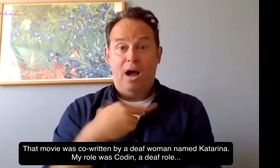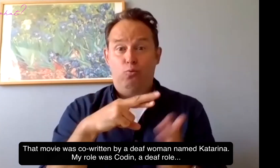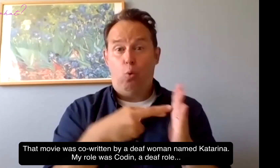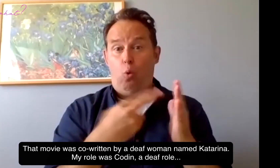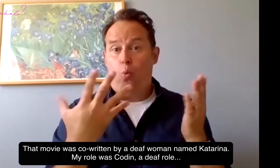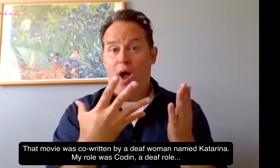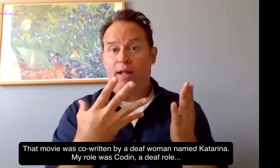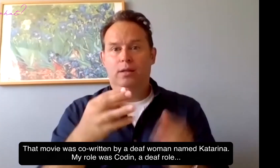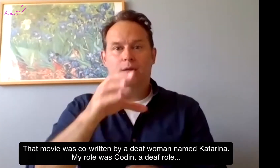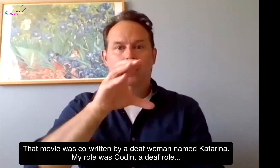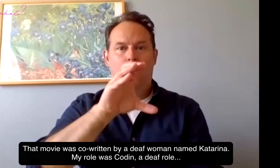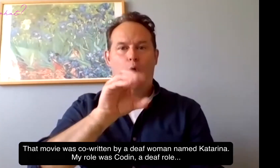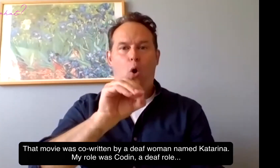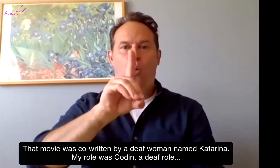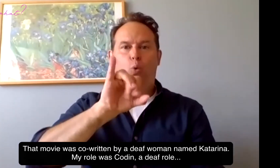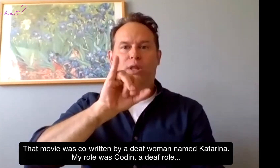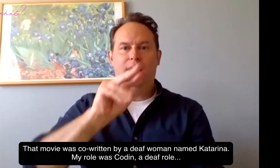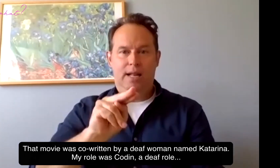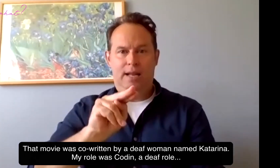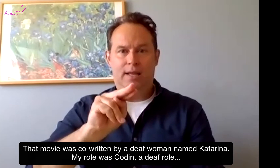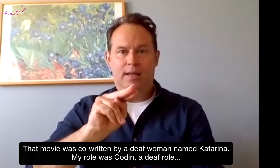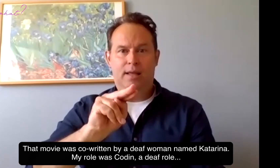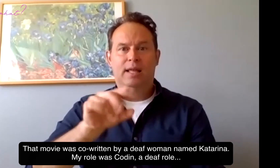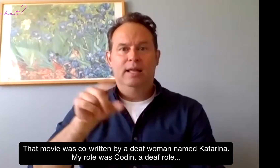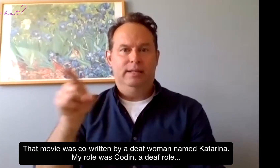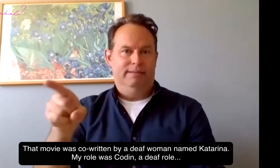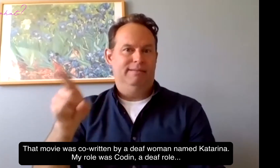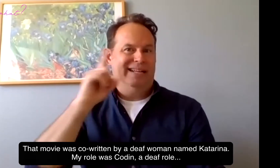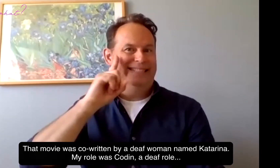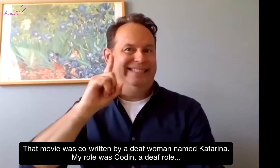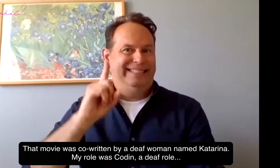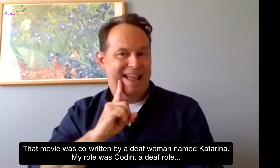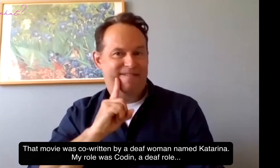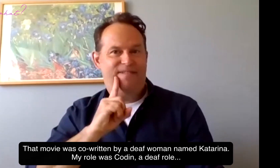So my role was Coden, a Deaf role.